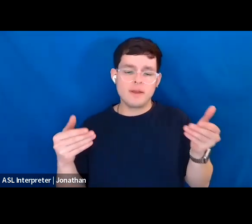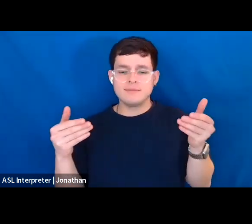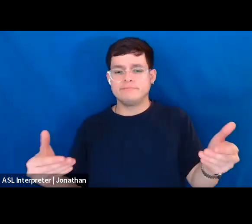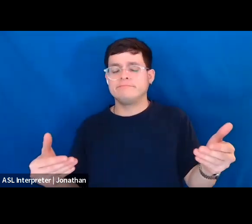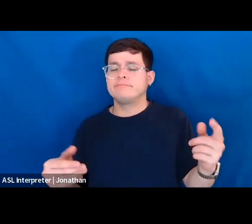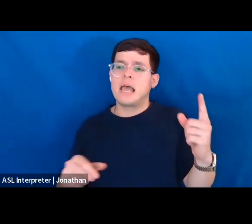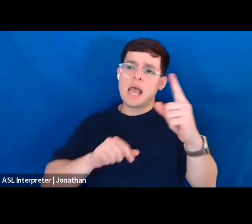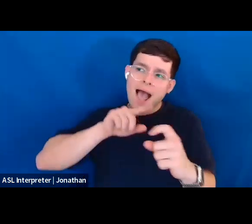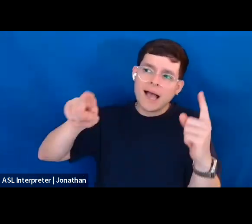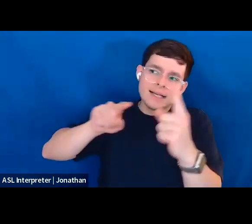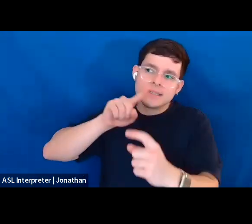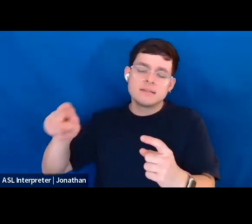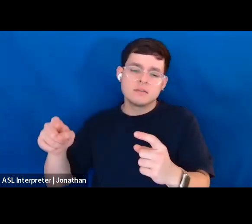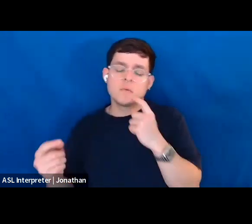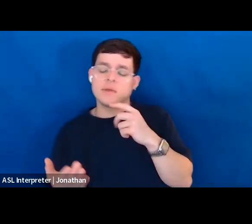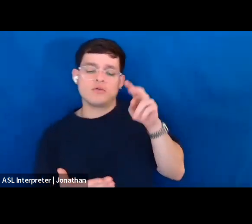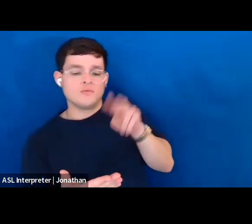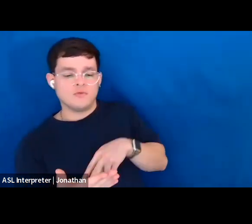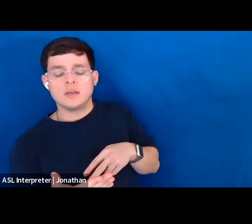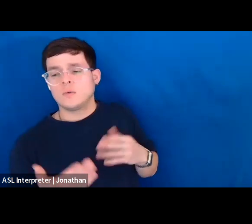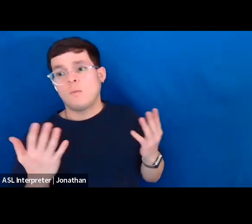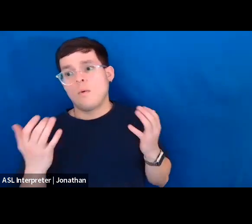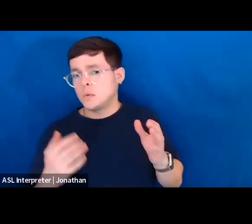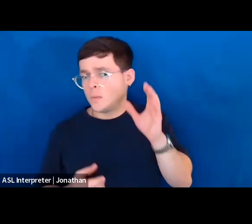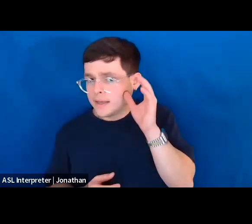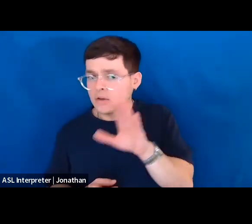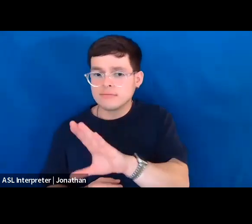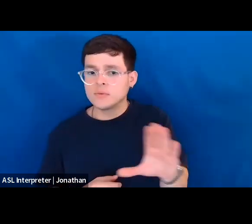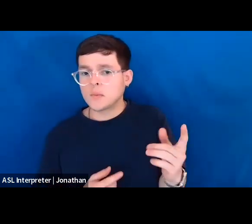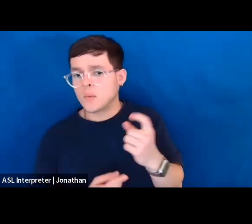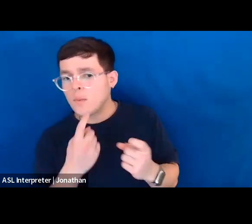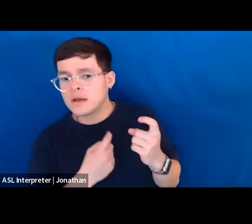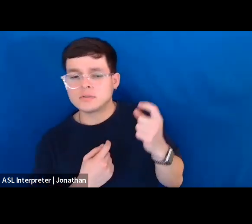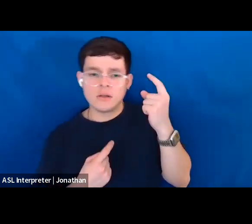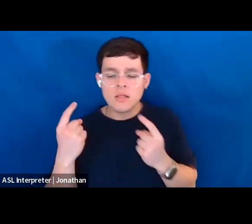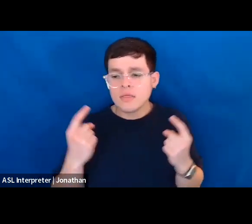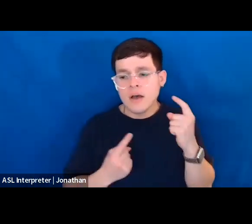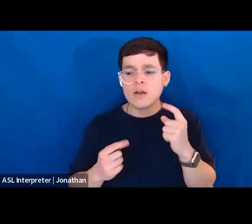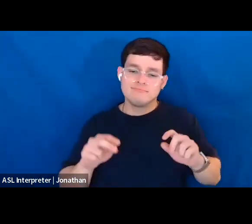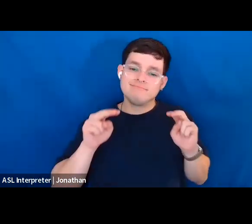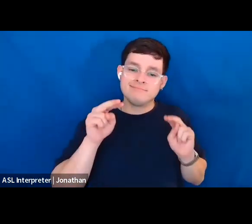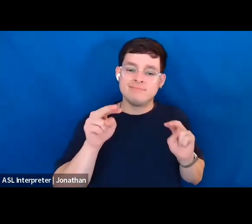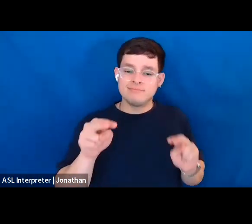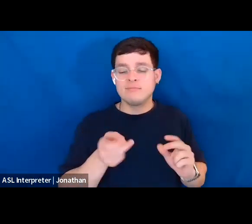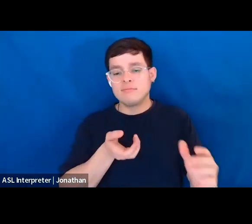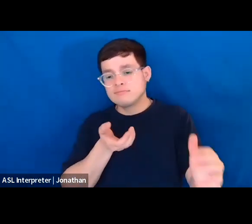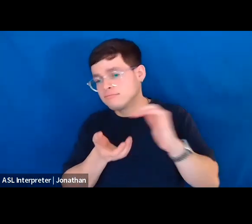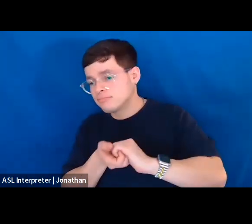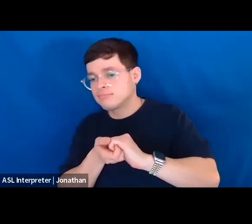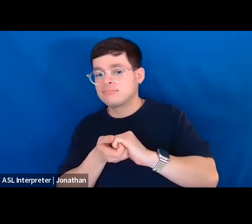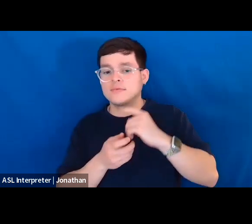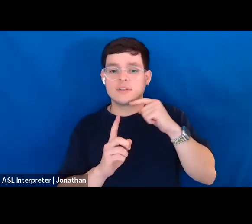your questions here with us. We really want to hear from you, and we look forward to working with you on